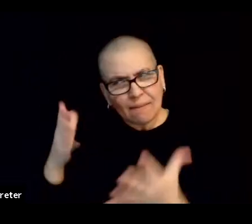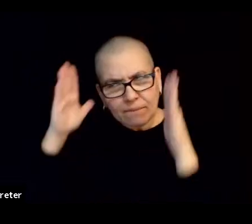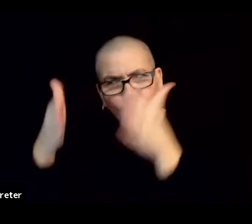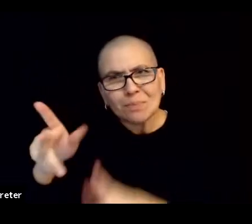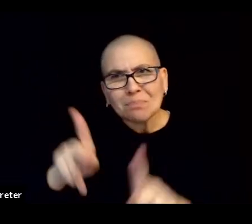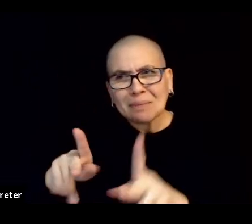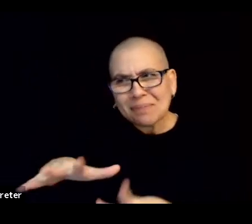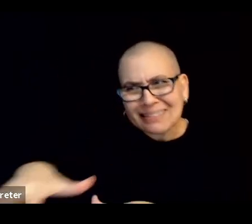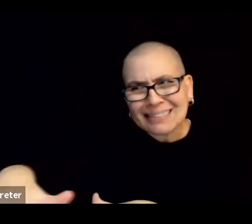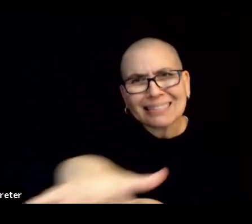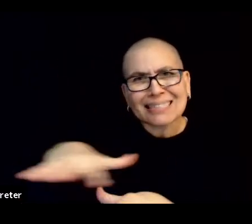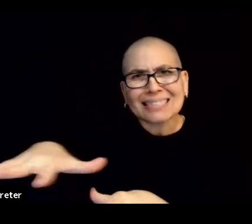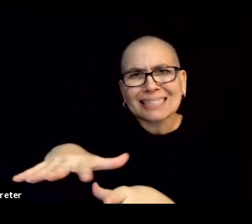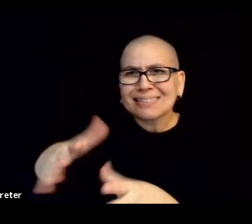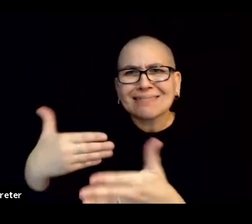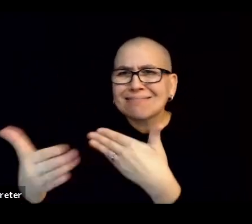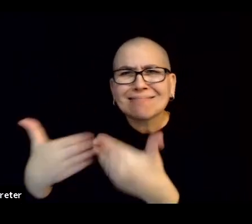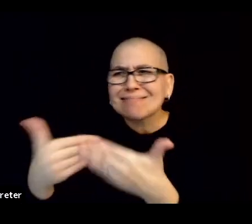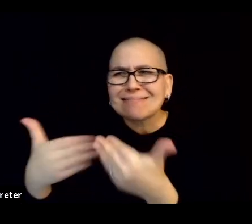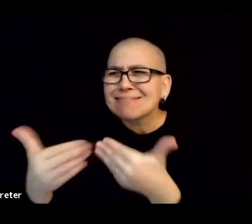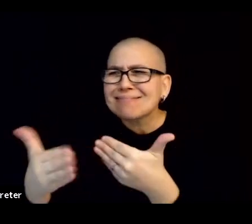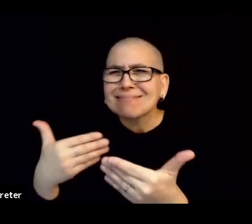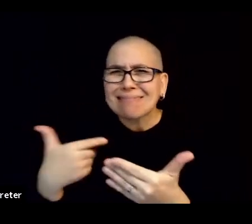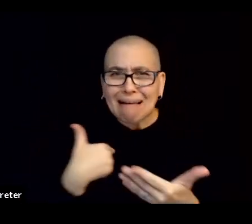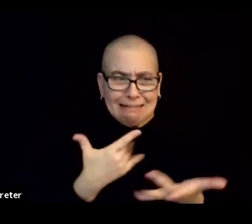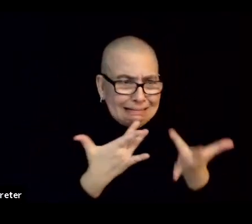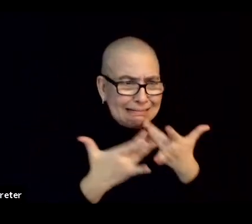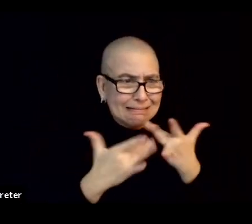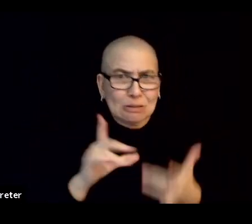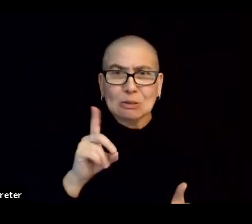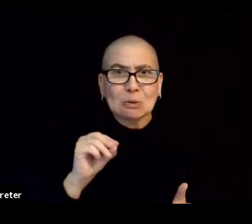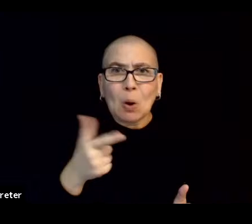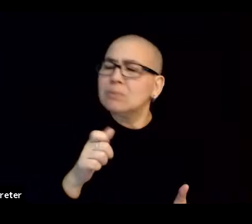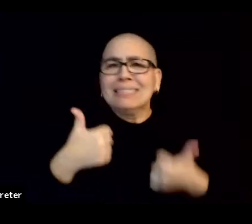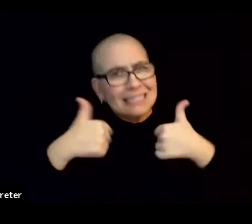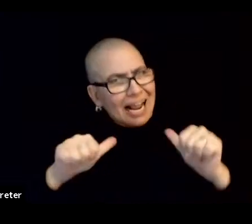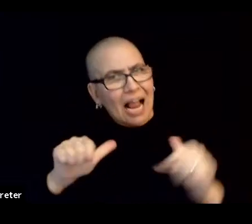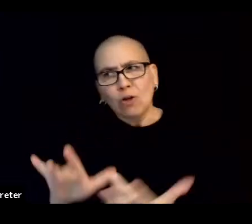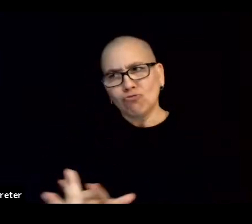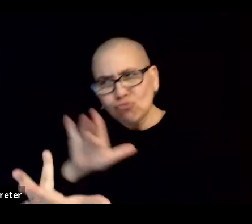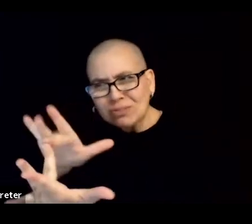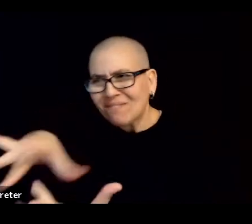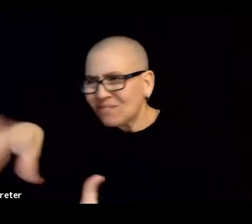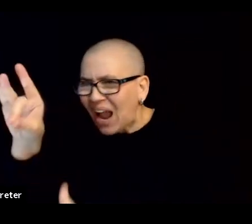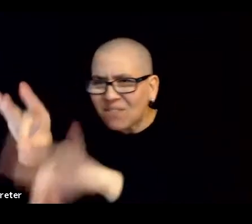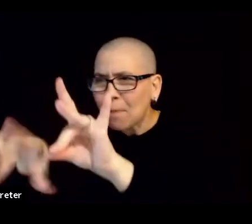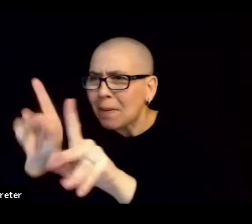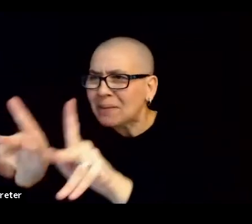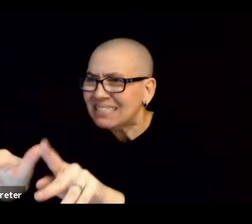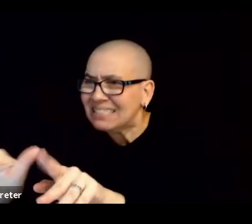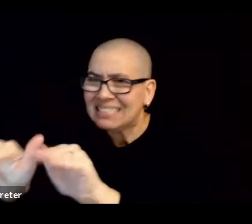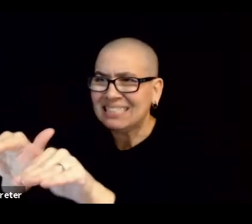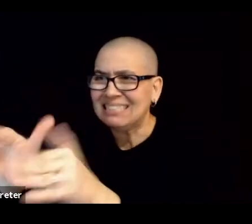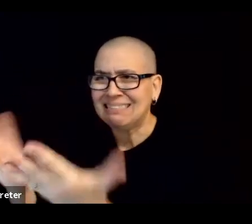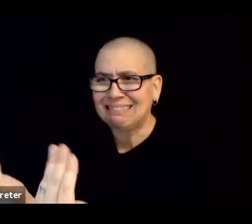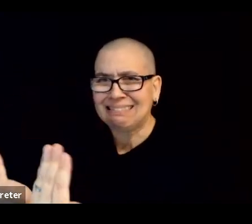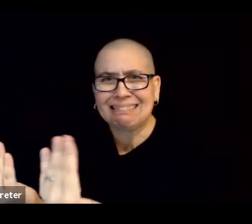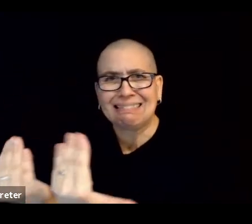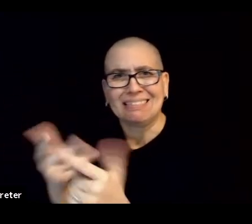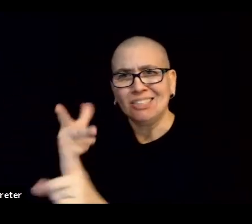of vaccine supply to date, as the governor noted. The new public health sites announced today will add